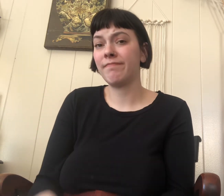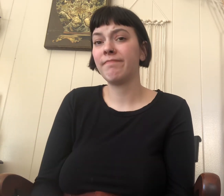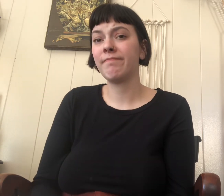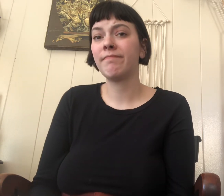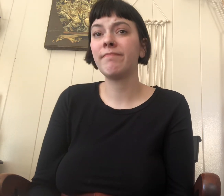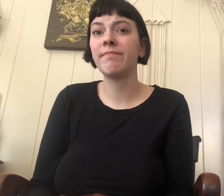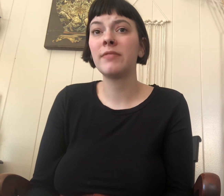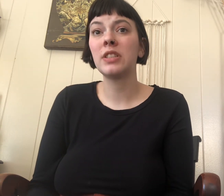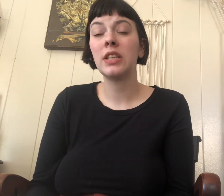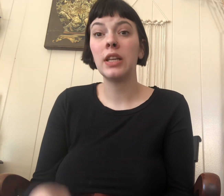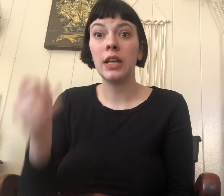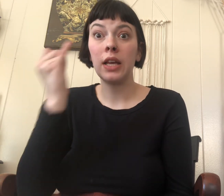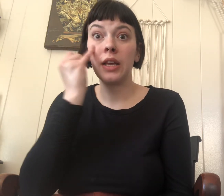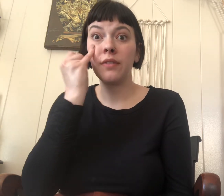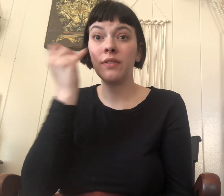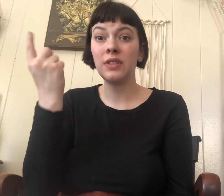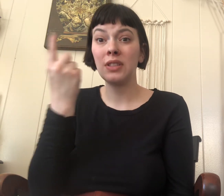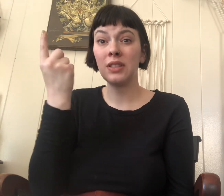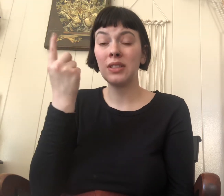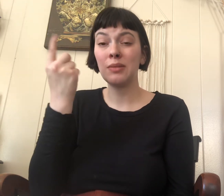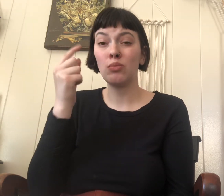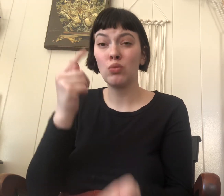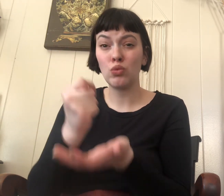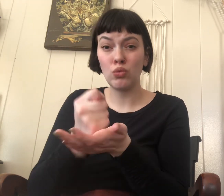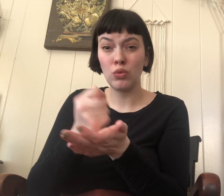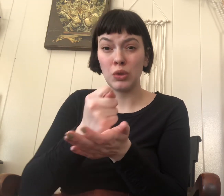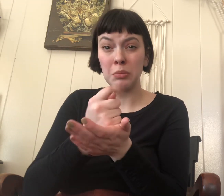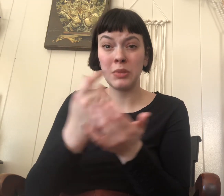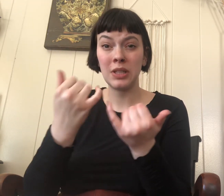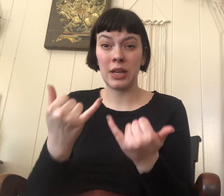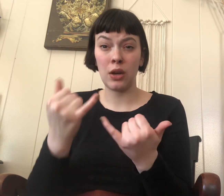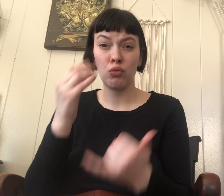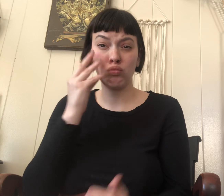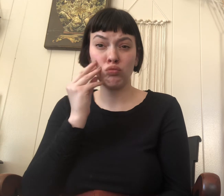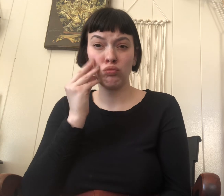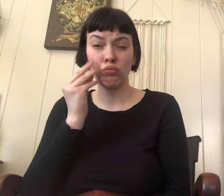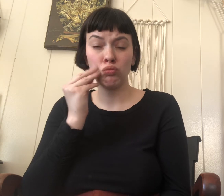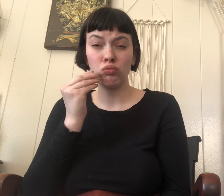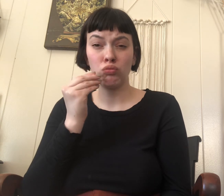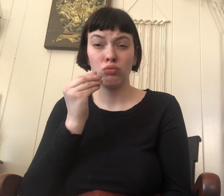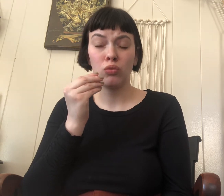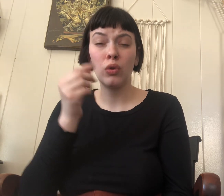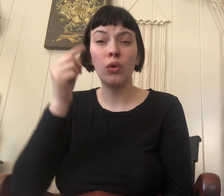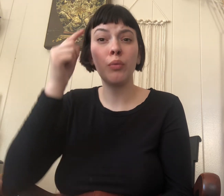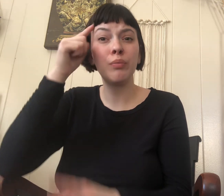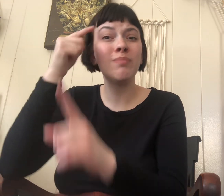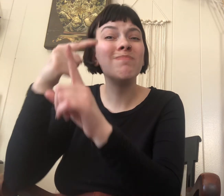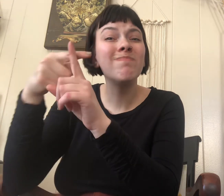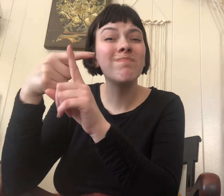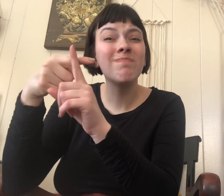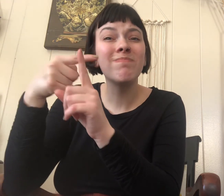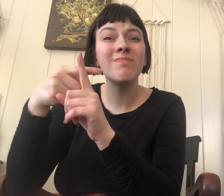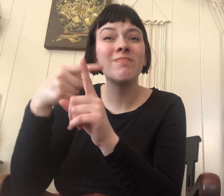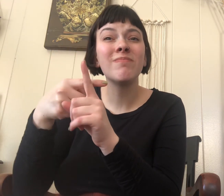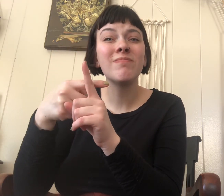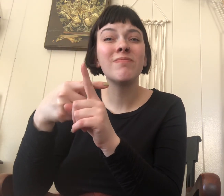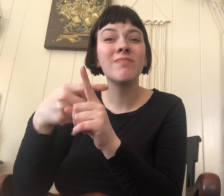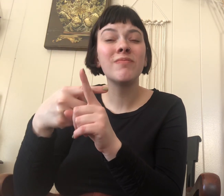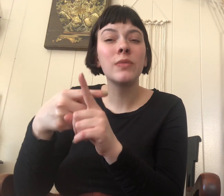right now, to have a positive attitude, to believe and be willing to fight, not to lay down and say, oh, I